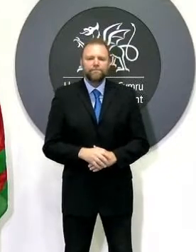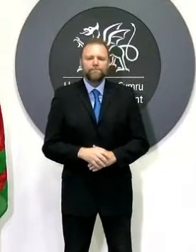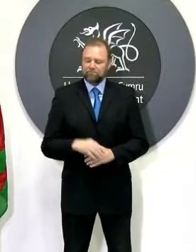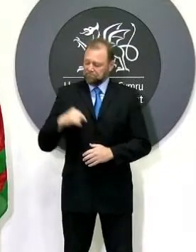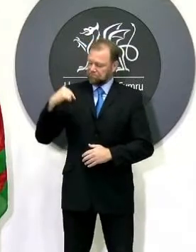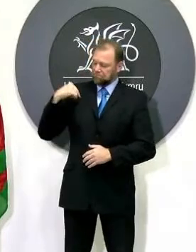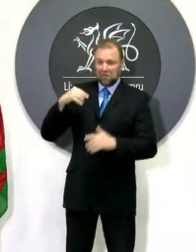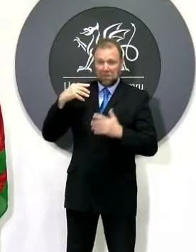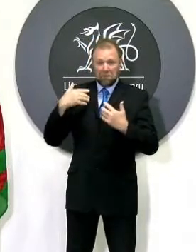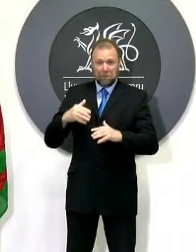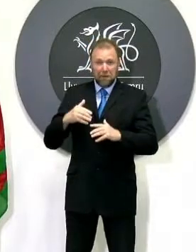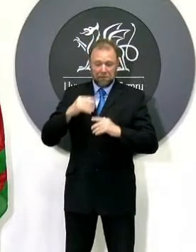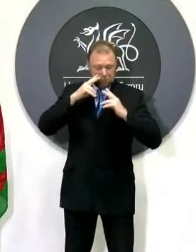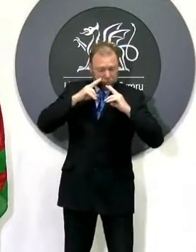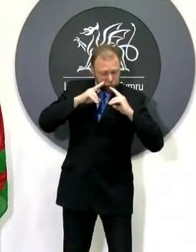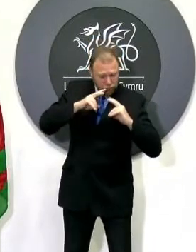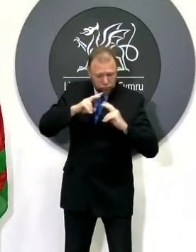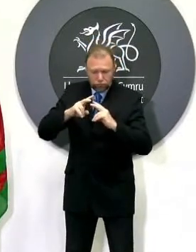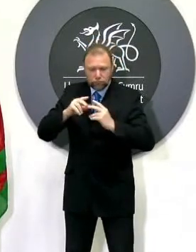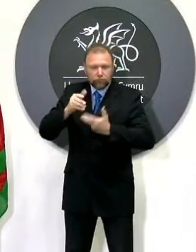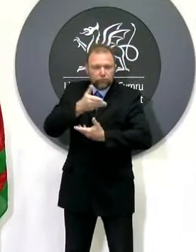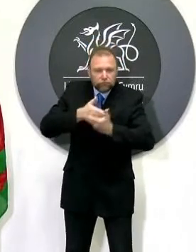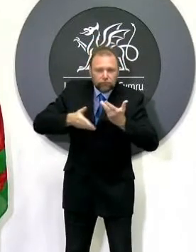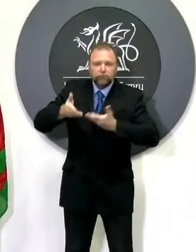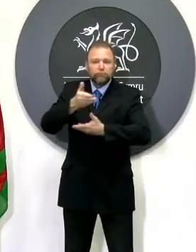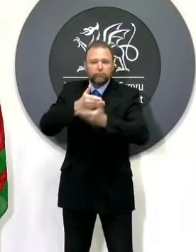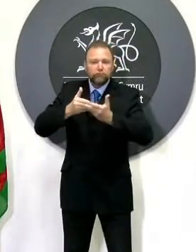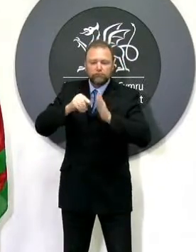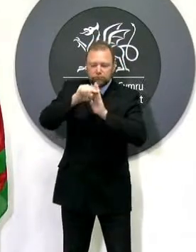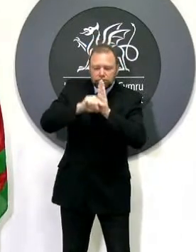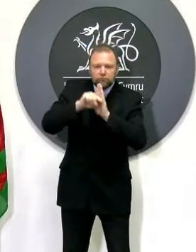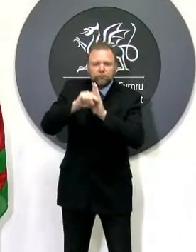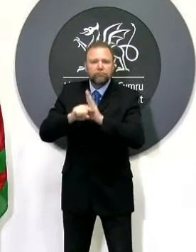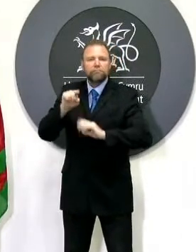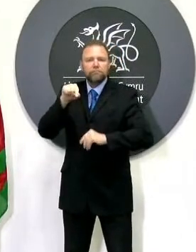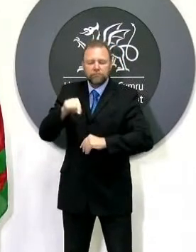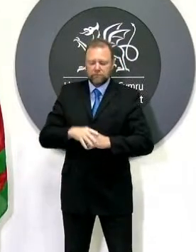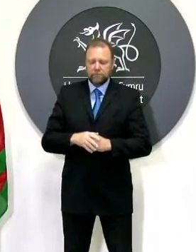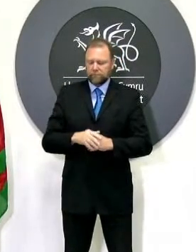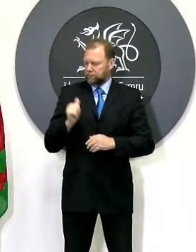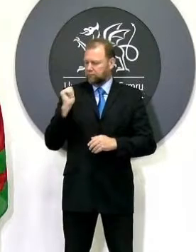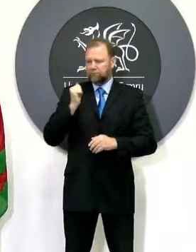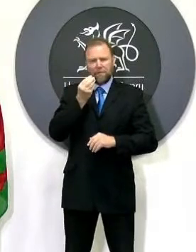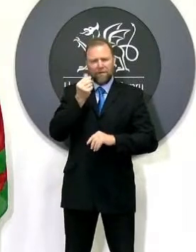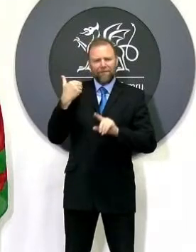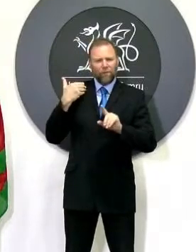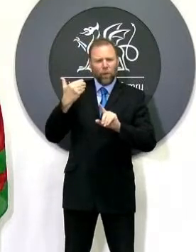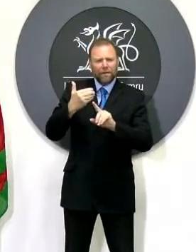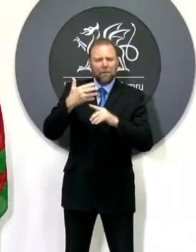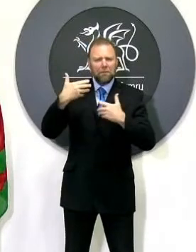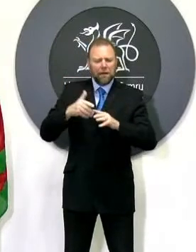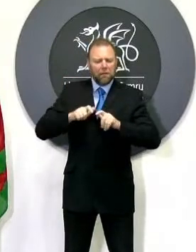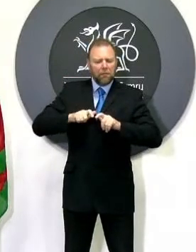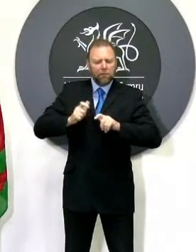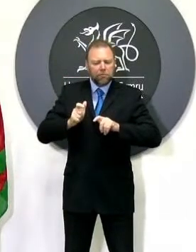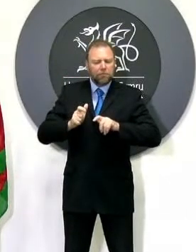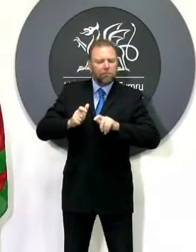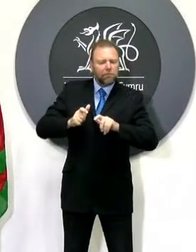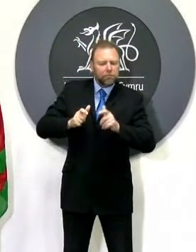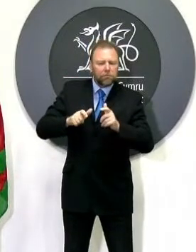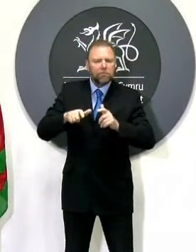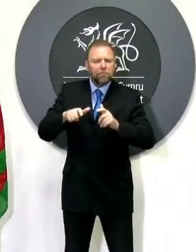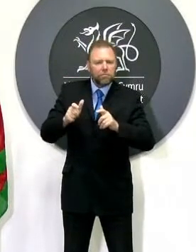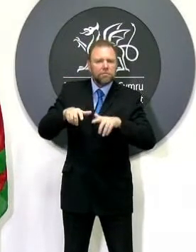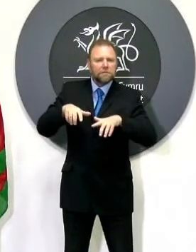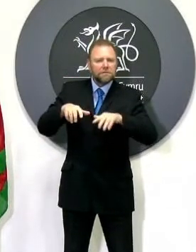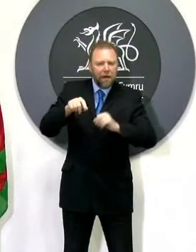coronavirus regulations. Over the last few weeks, we have been able to take the first major steps out of lockdown. We have